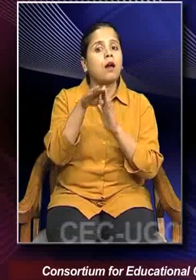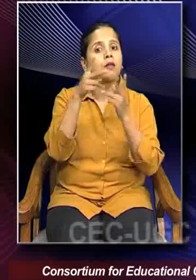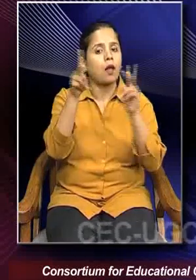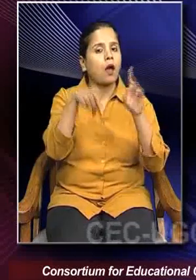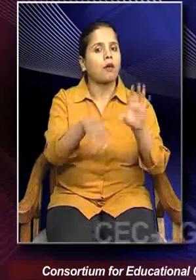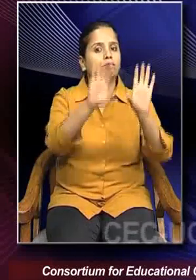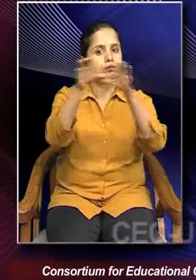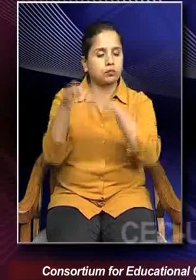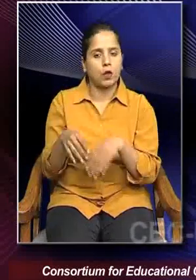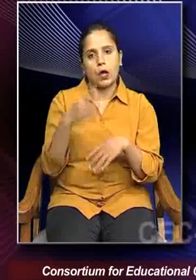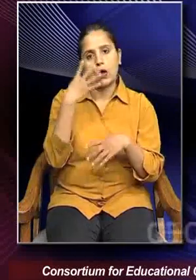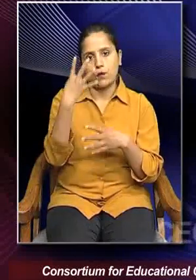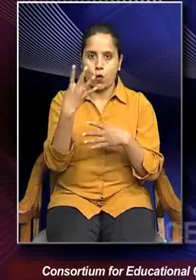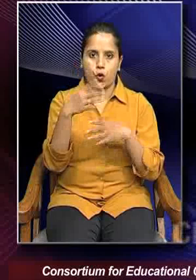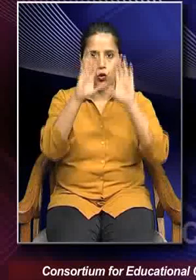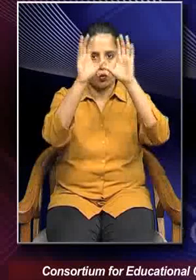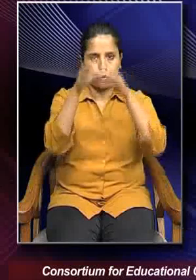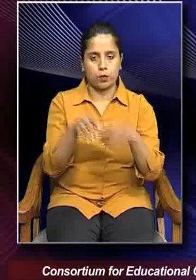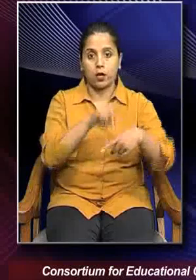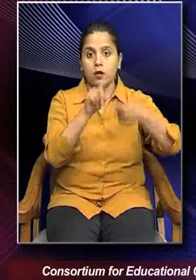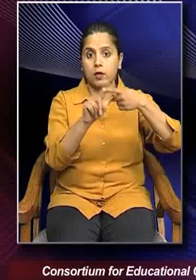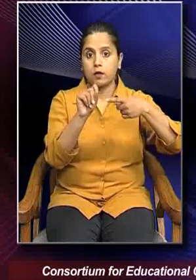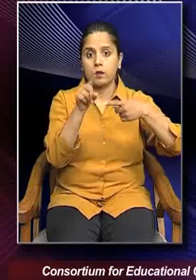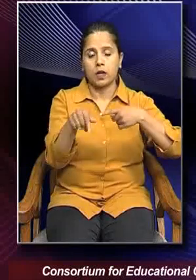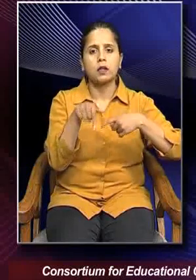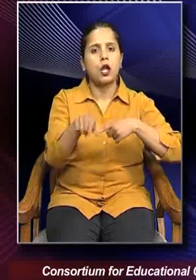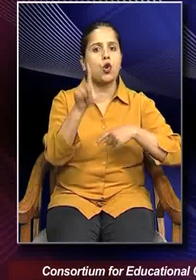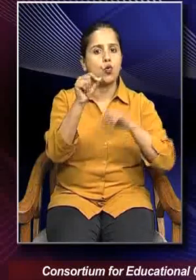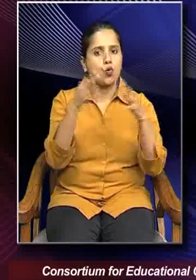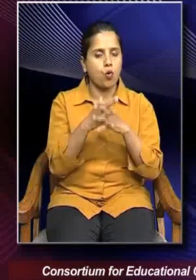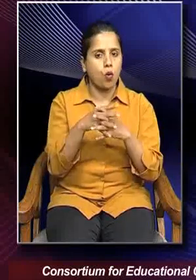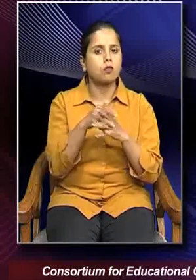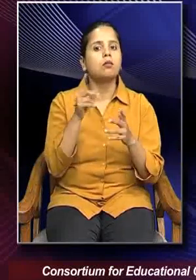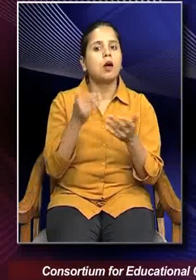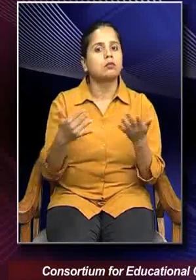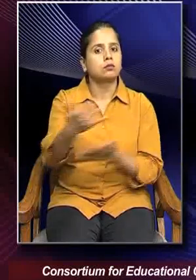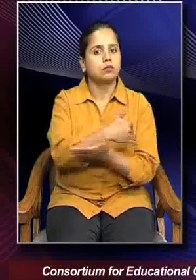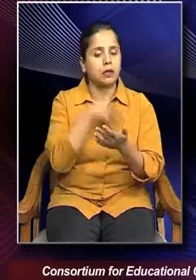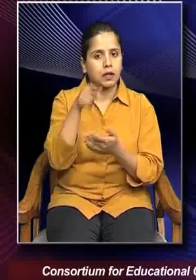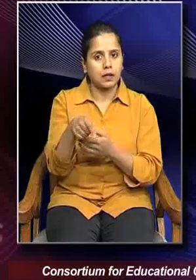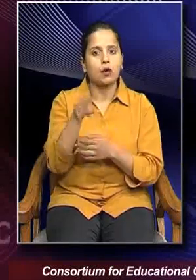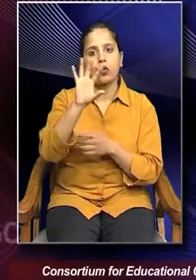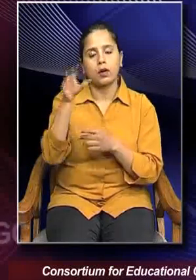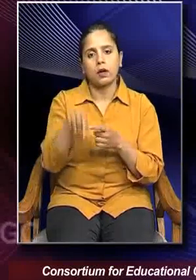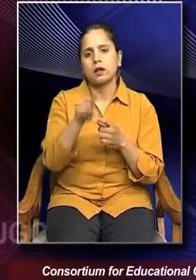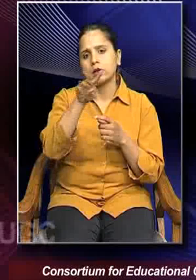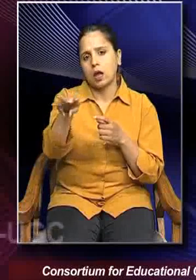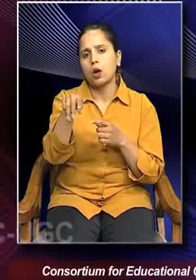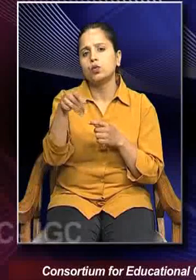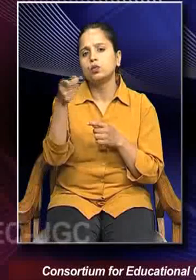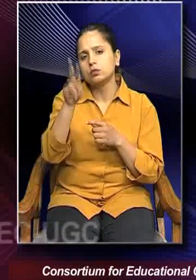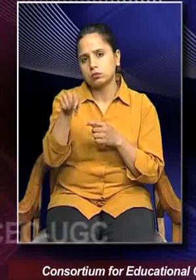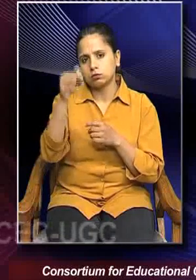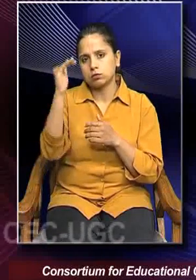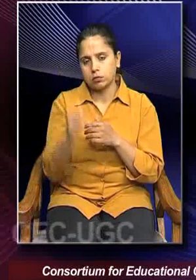categorizations exist in four groups. The first is low income countries, which the per capita income is below $1,000. Then you have